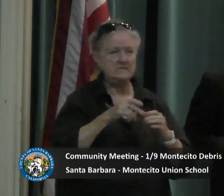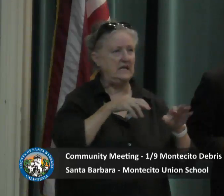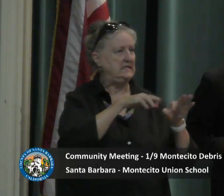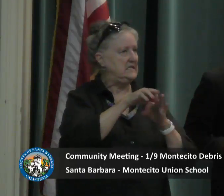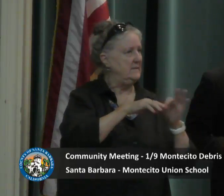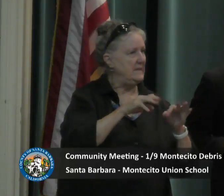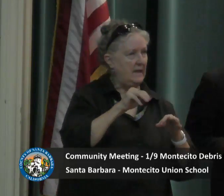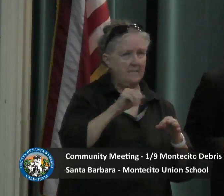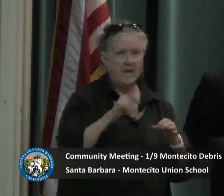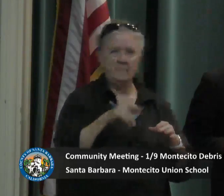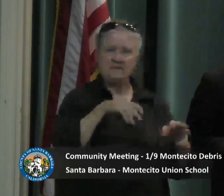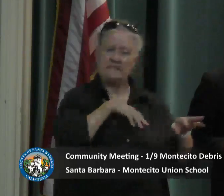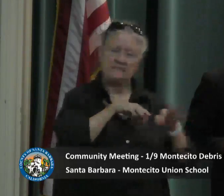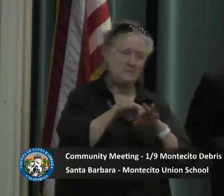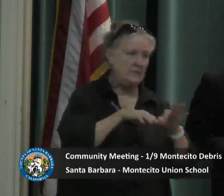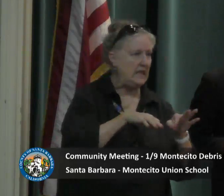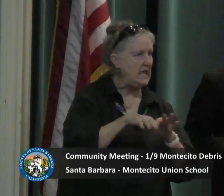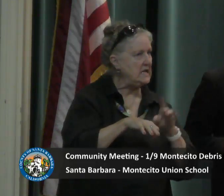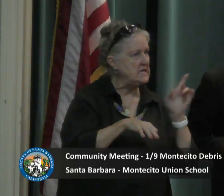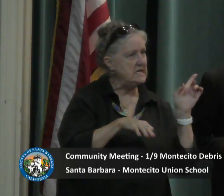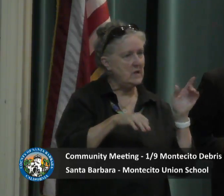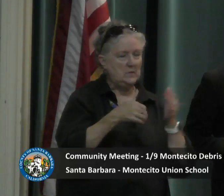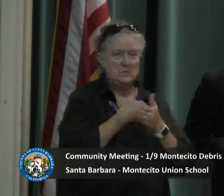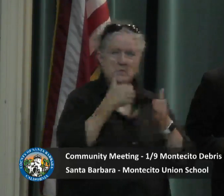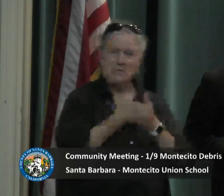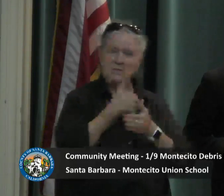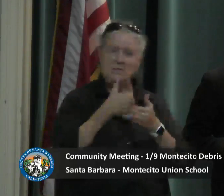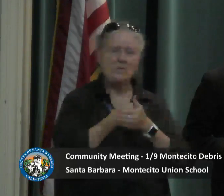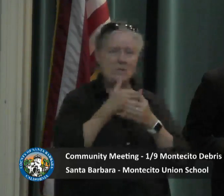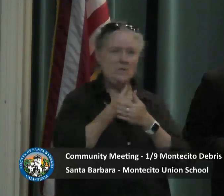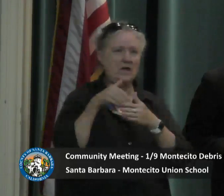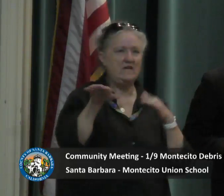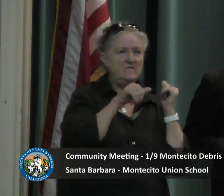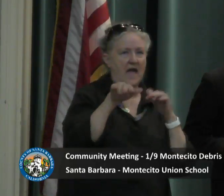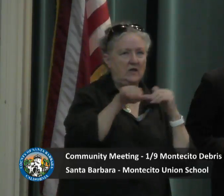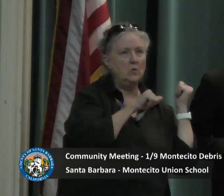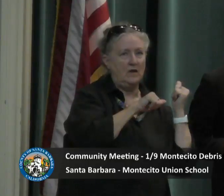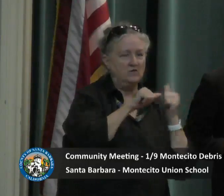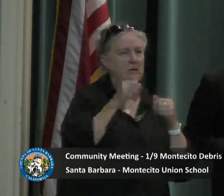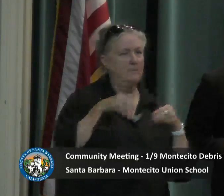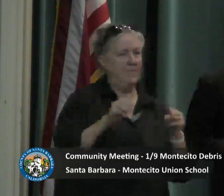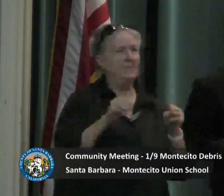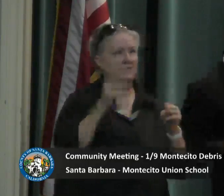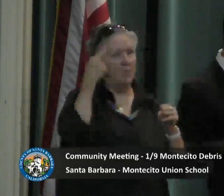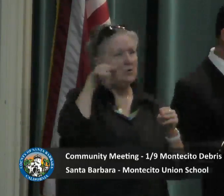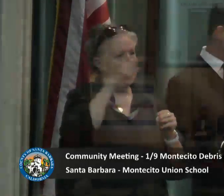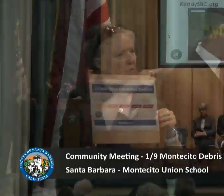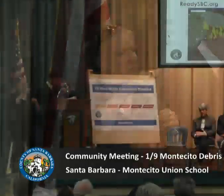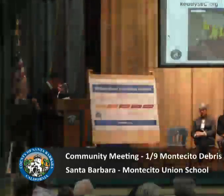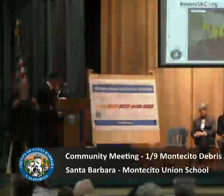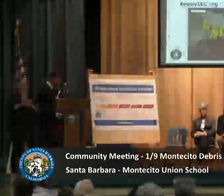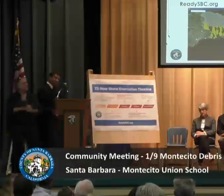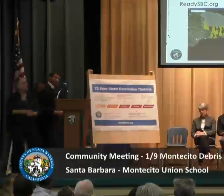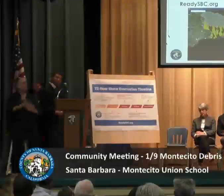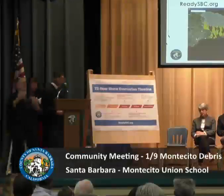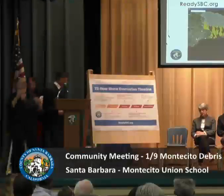map and explain that new evacuation methodology to you. Thank you.